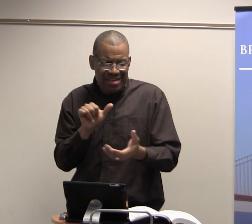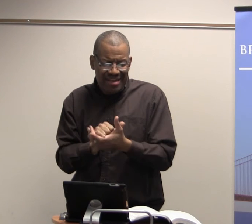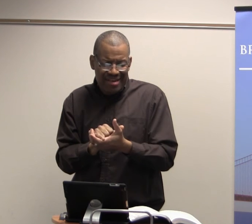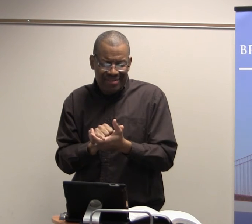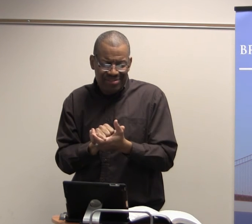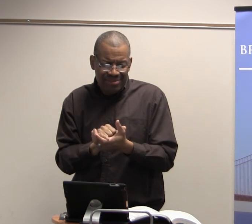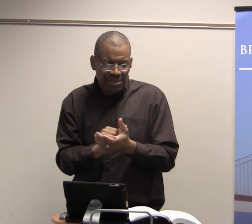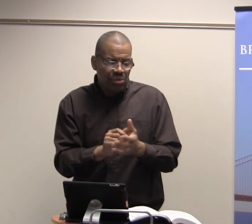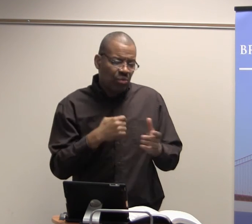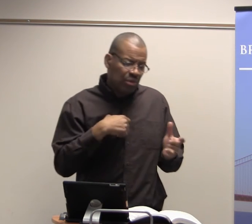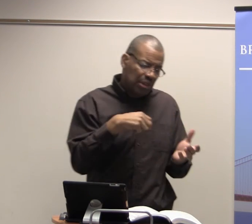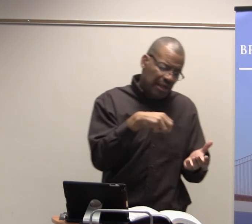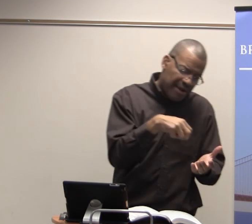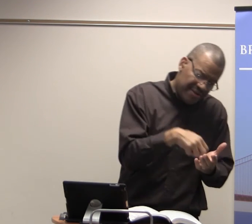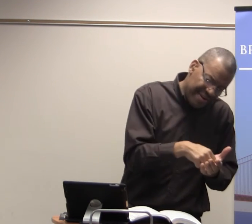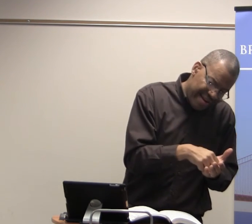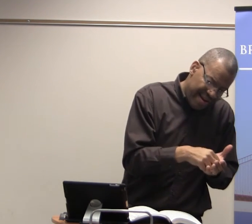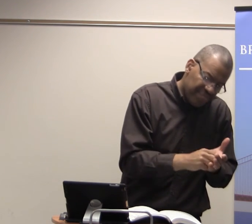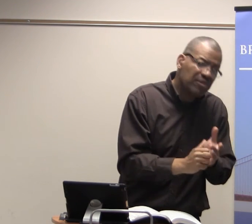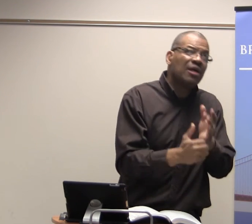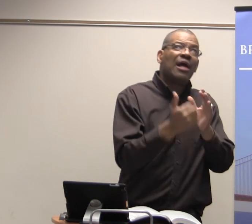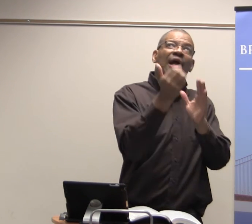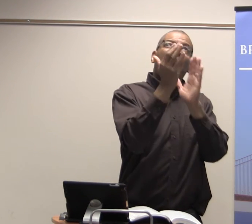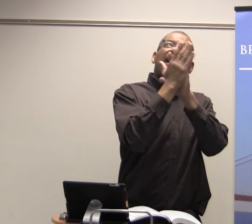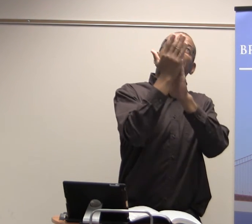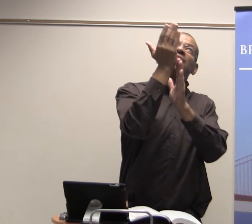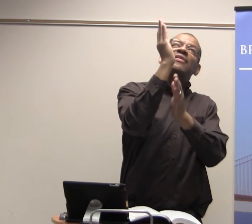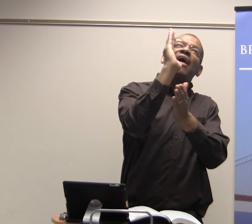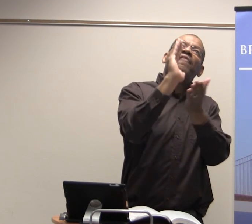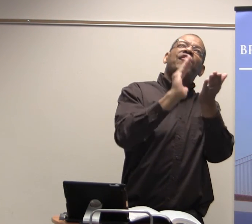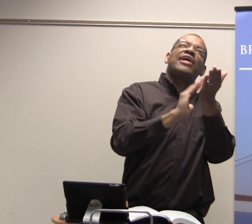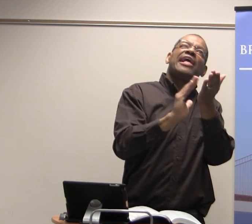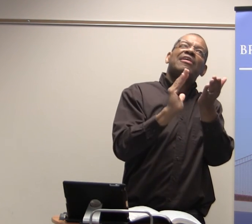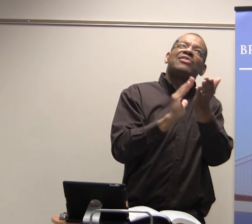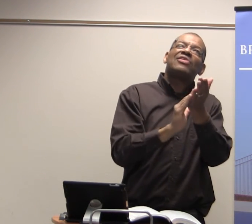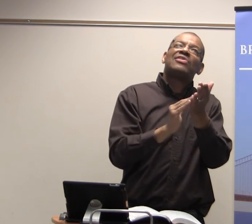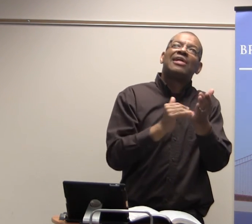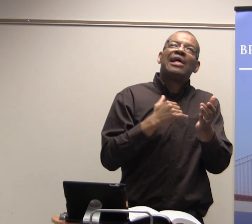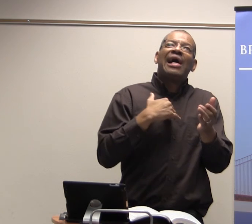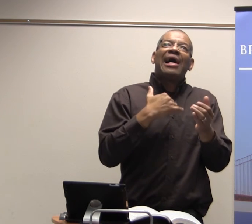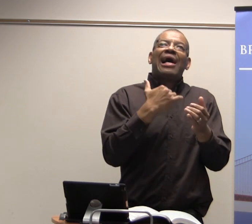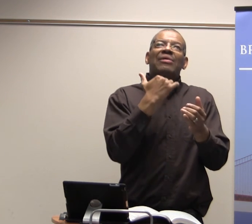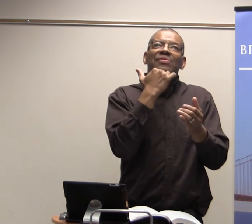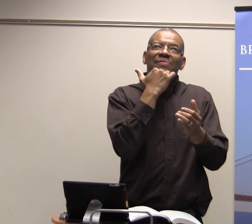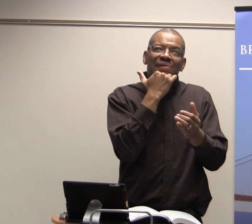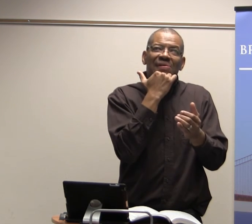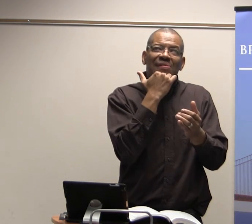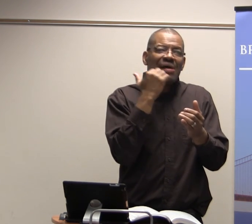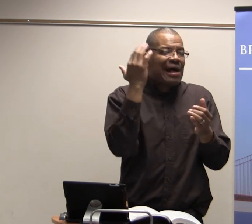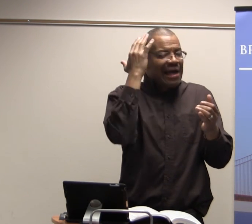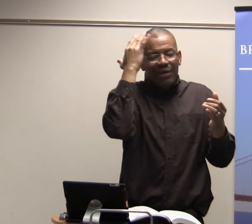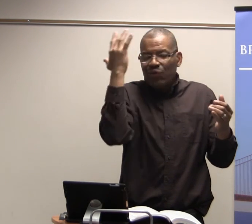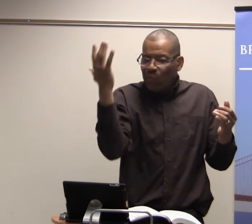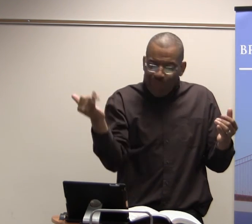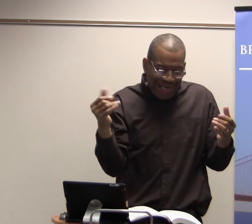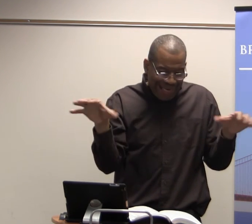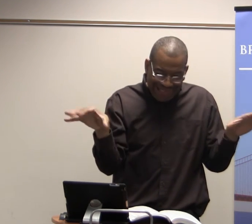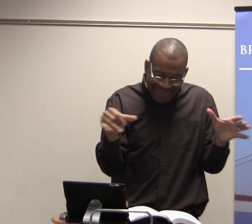that. You don't need as God forgives. I was wrong. I don't know why they do